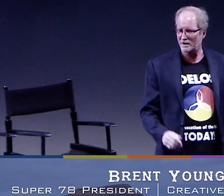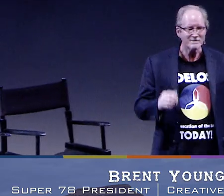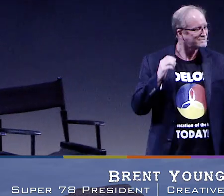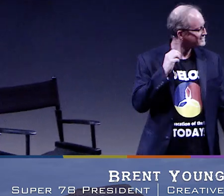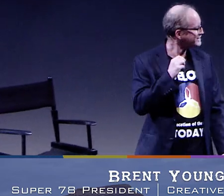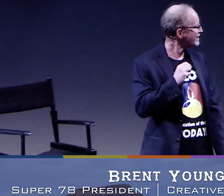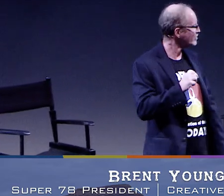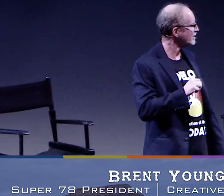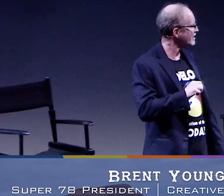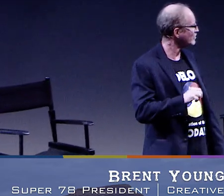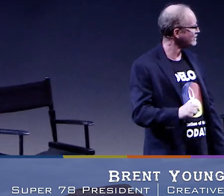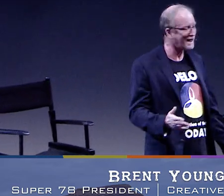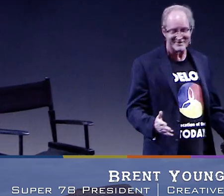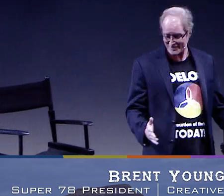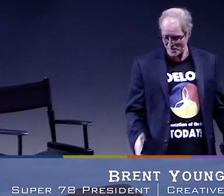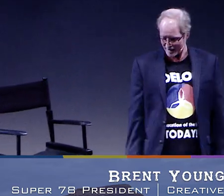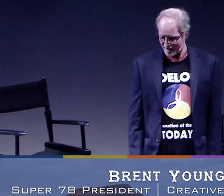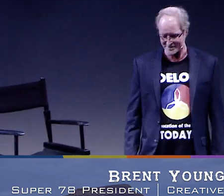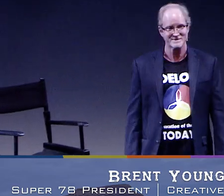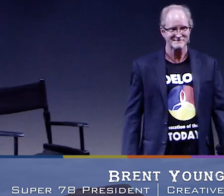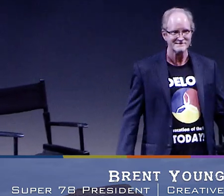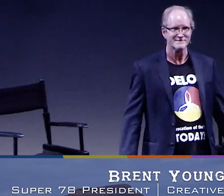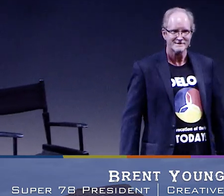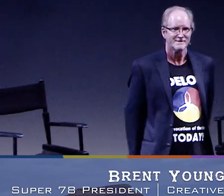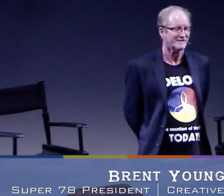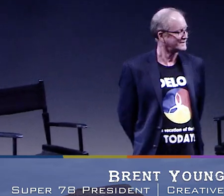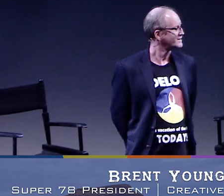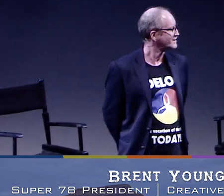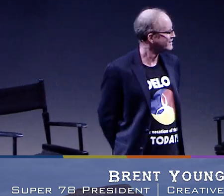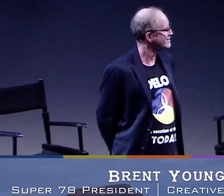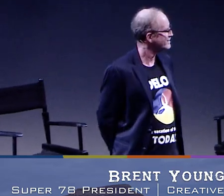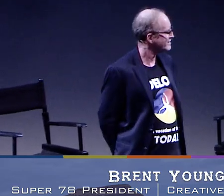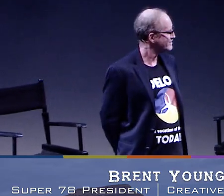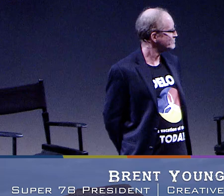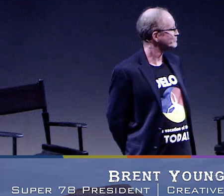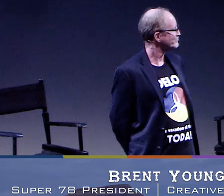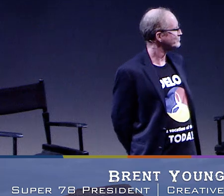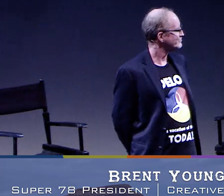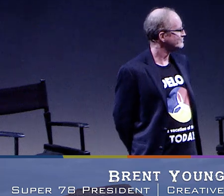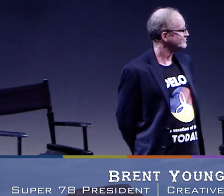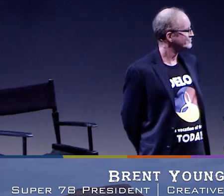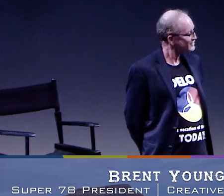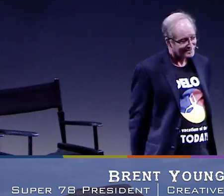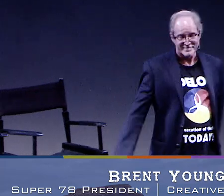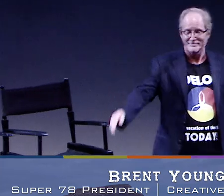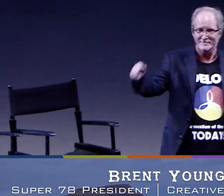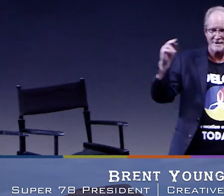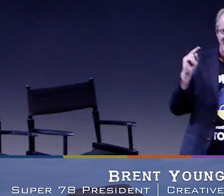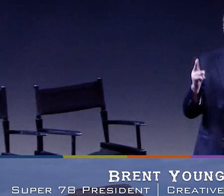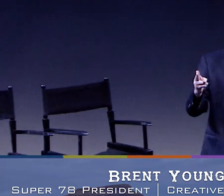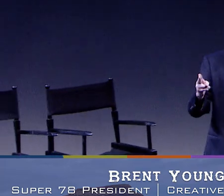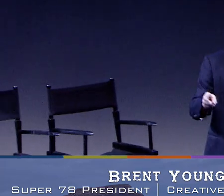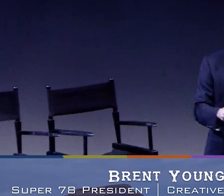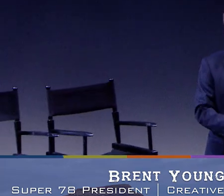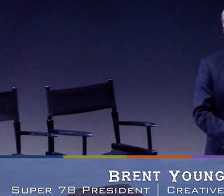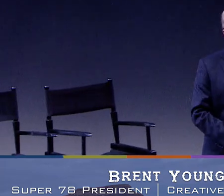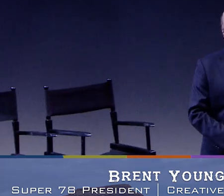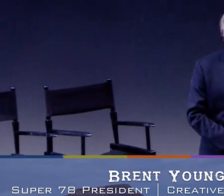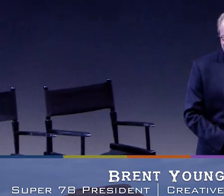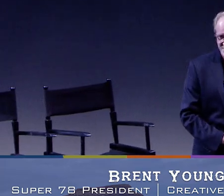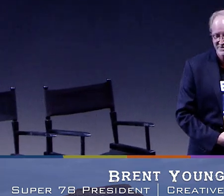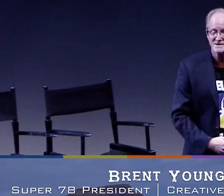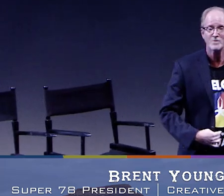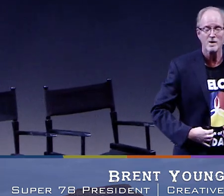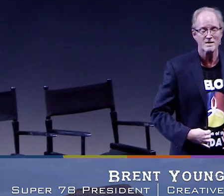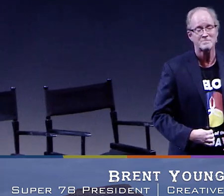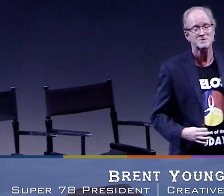Hello. Are we good? Yeah, we're good. All right, there we go. Gosh. Hi, howdy. I'm Brent. I'm sheriff of this whole stage today. And I'm Robert, deputy at